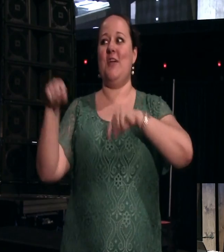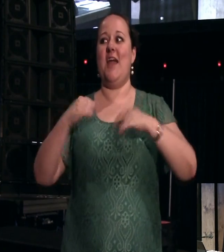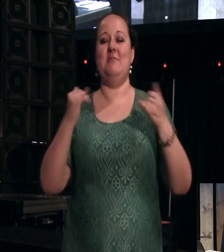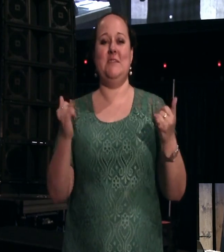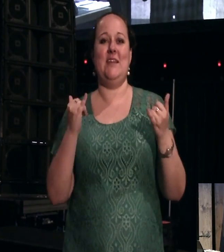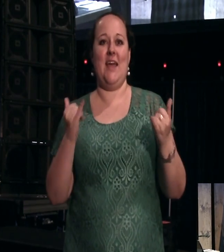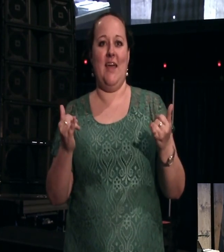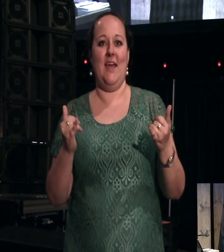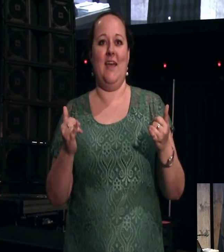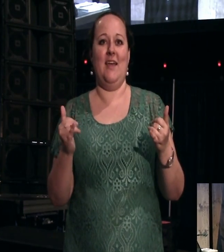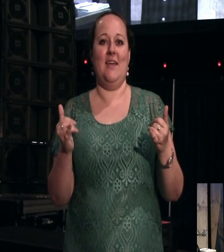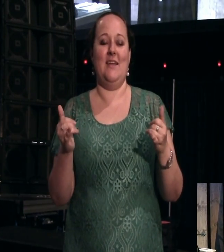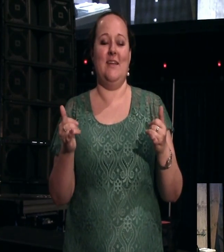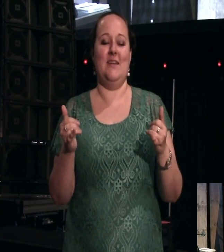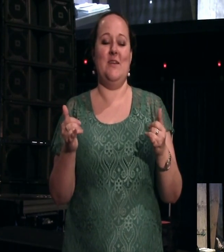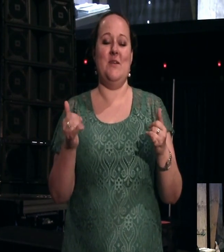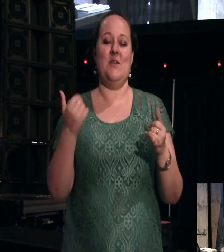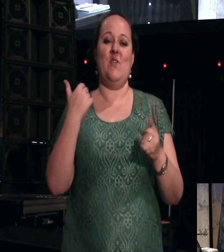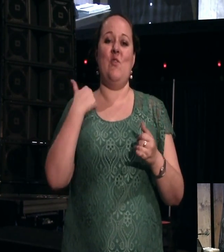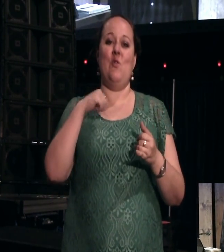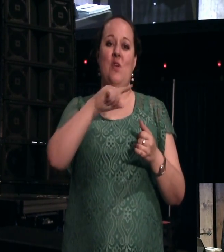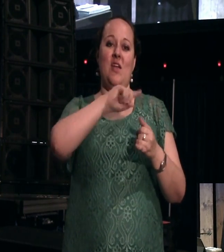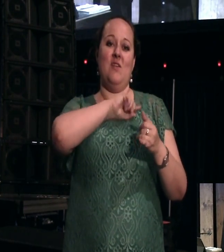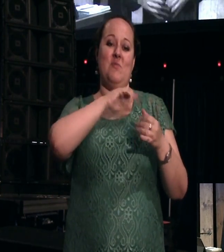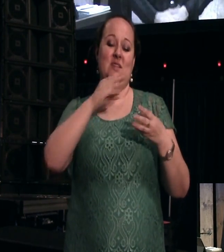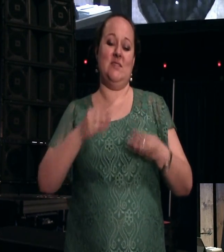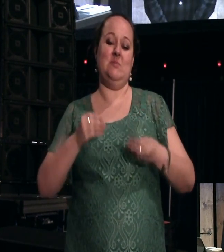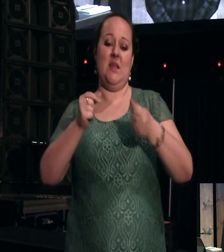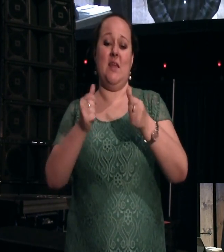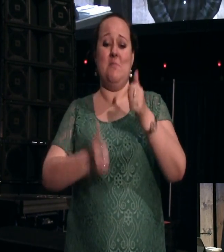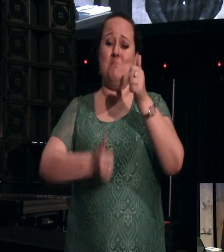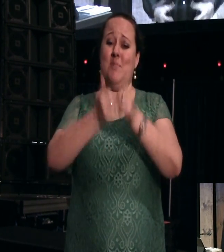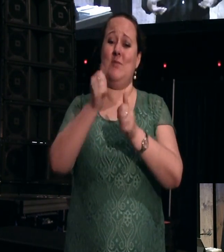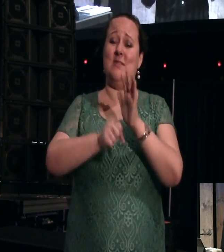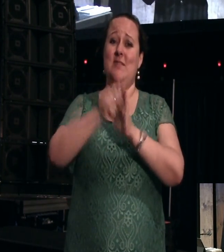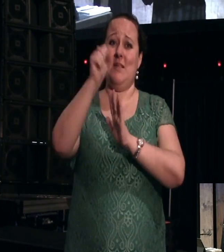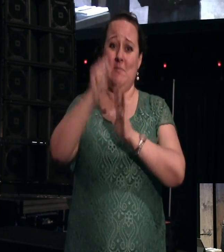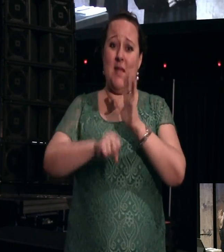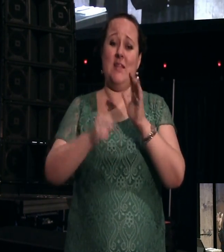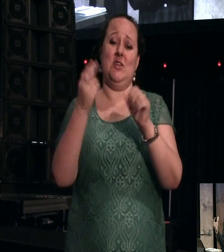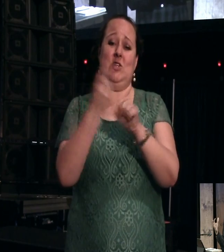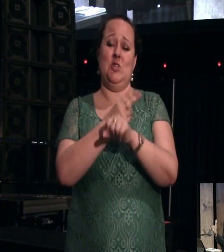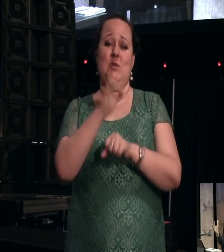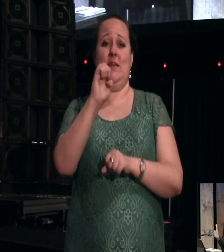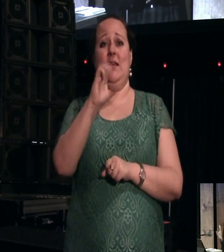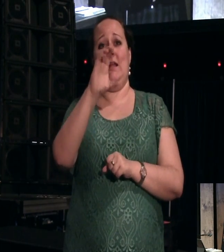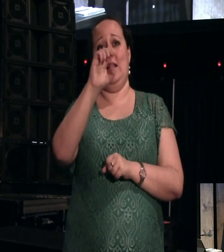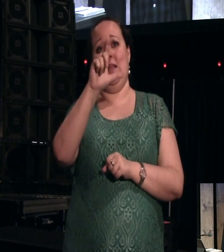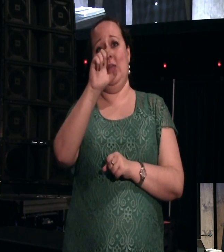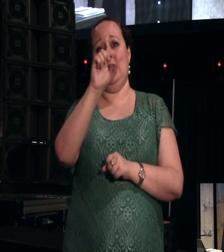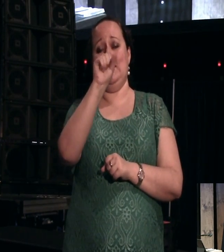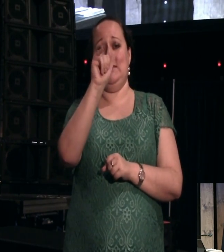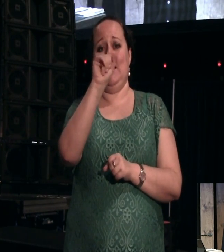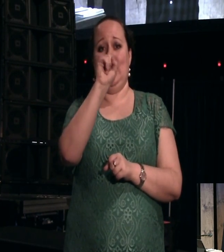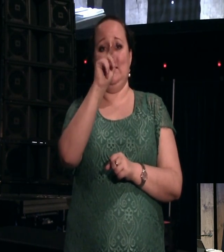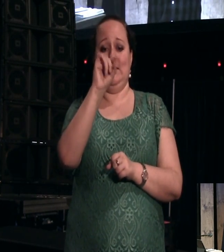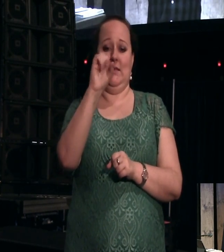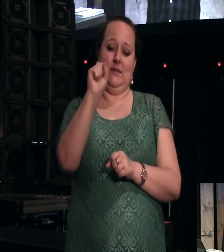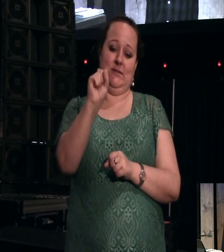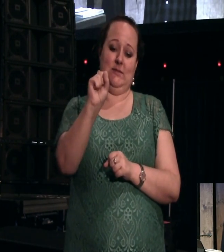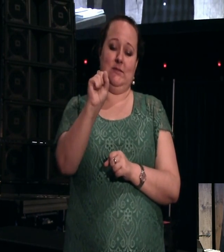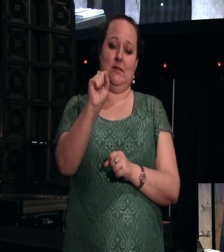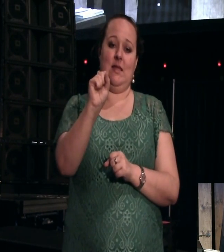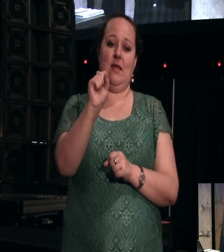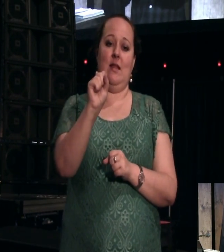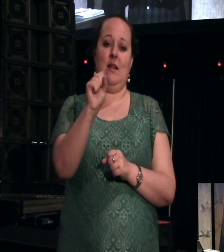just say welcome. I'm so glad that you're here with us. We have been spending the bulk of the semester in this